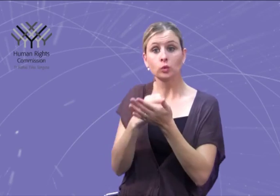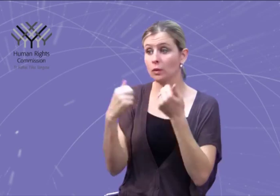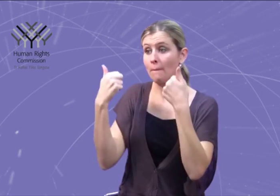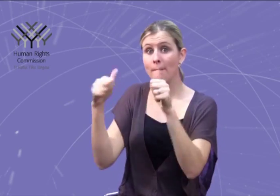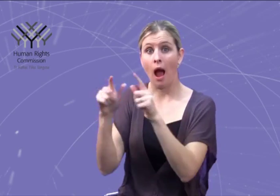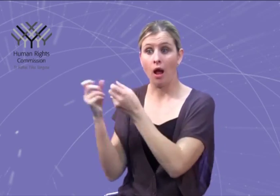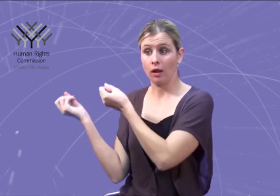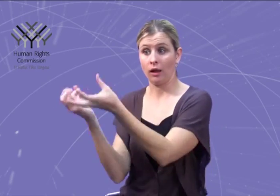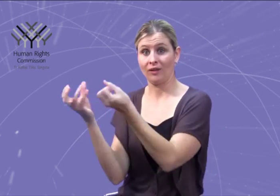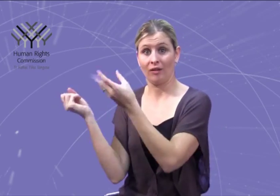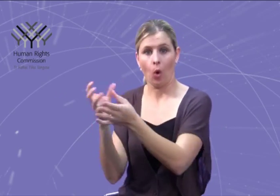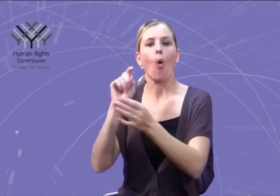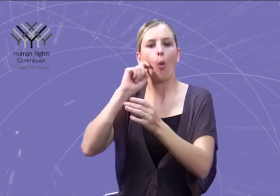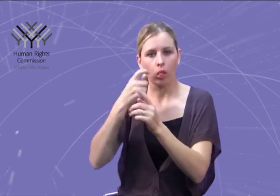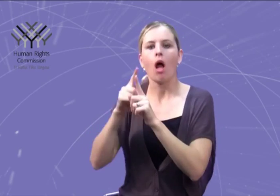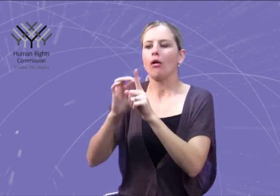more resources.